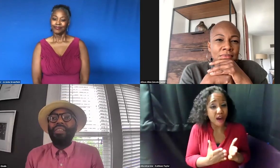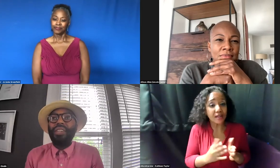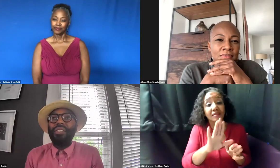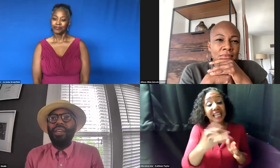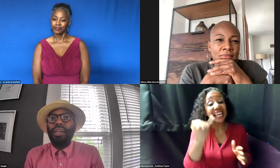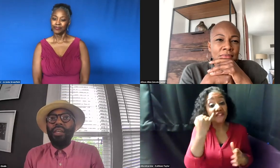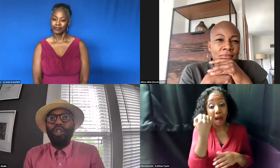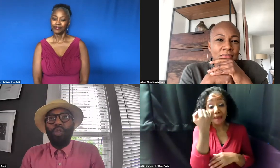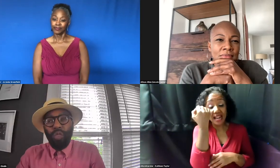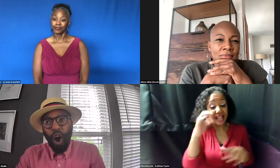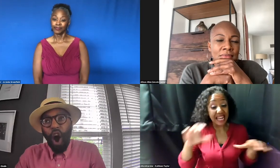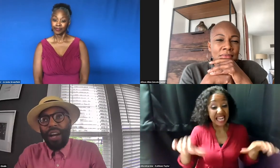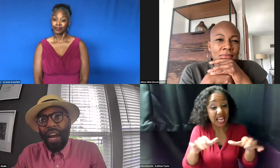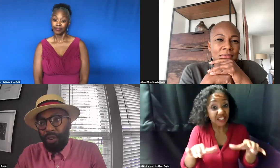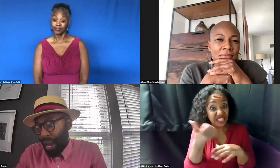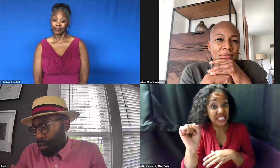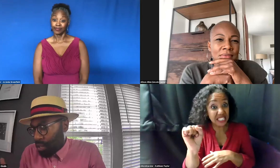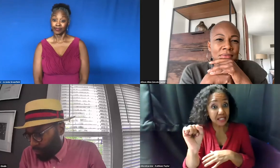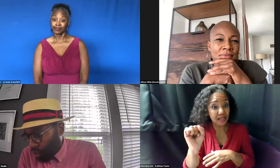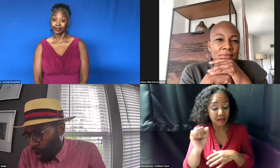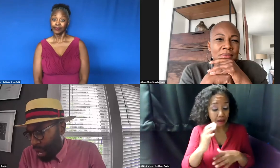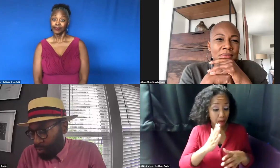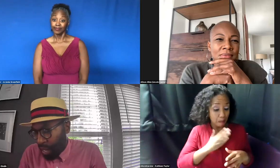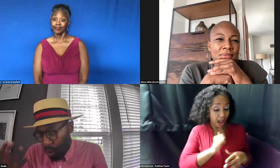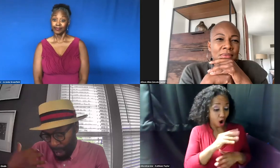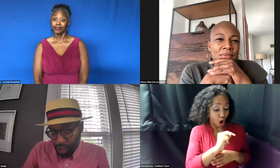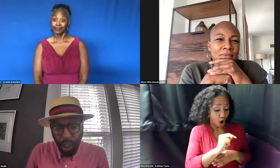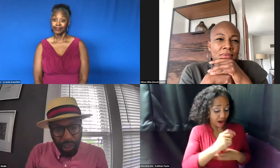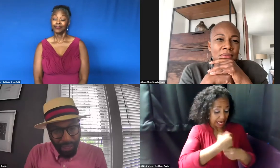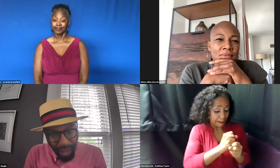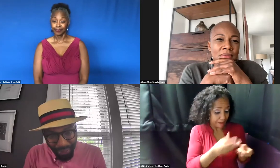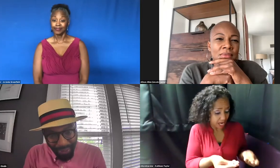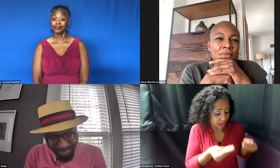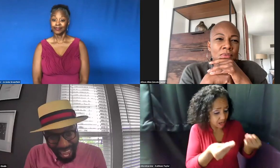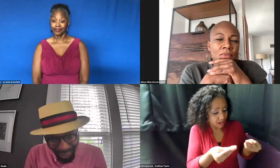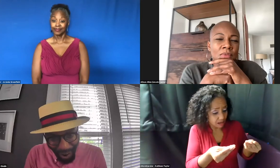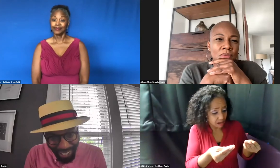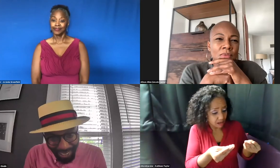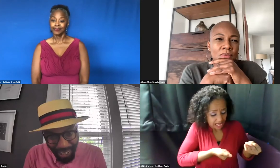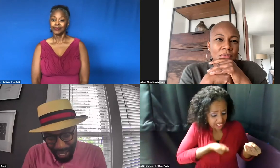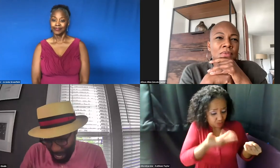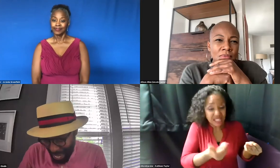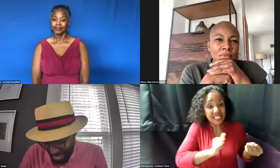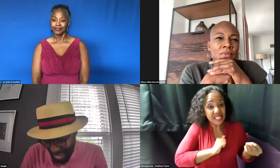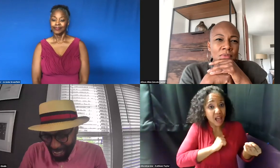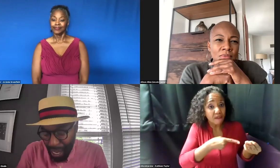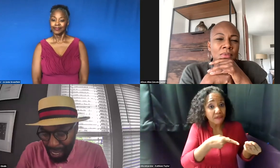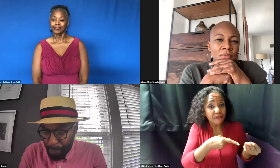an activist, you know, the art I create, the physical art I create, or my construction of self as artist,